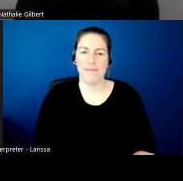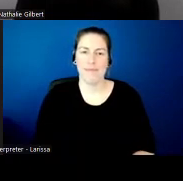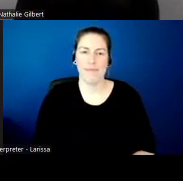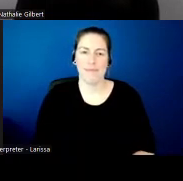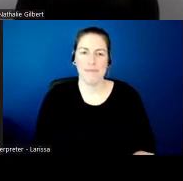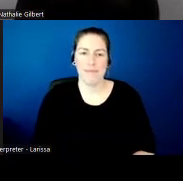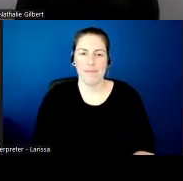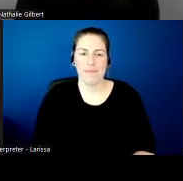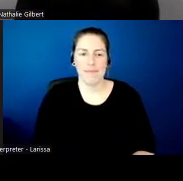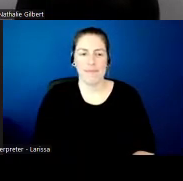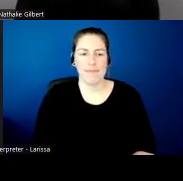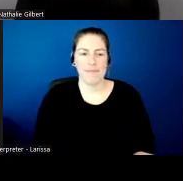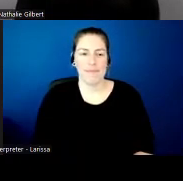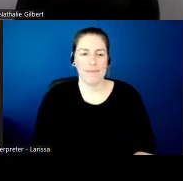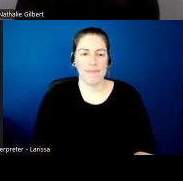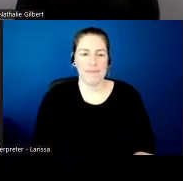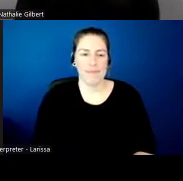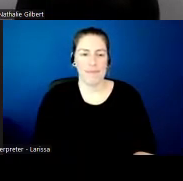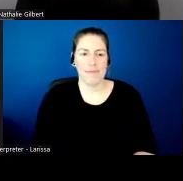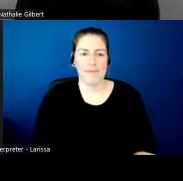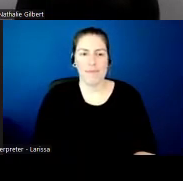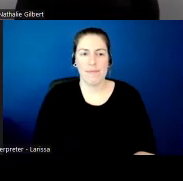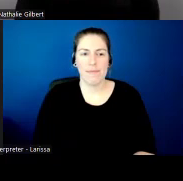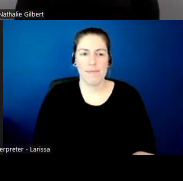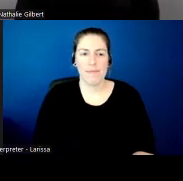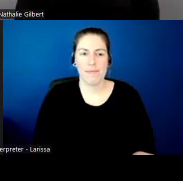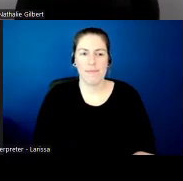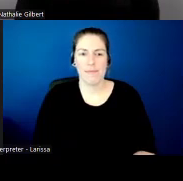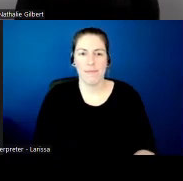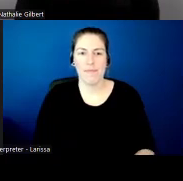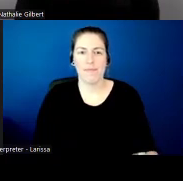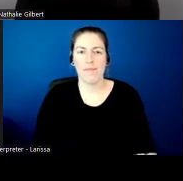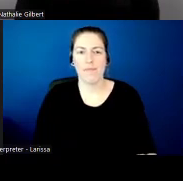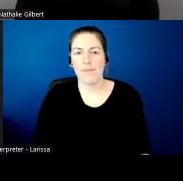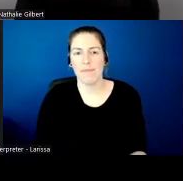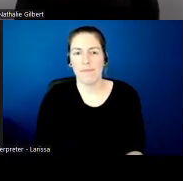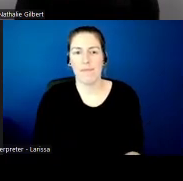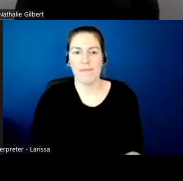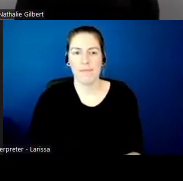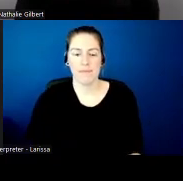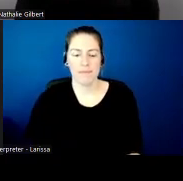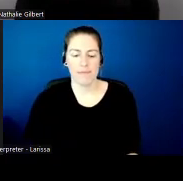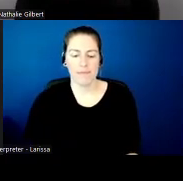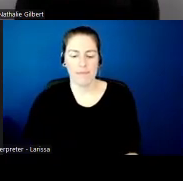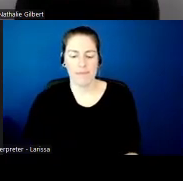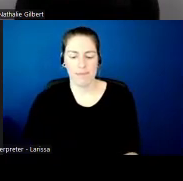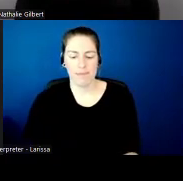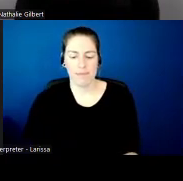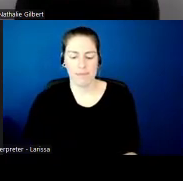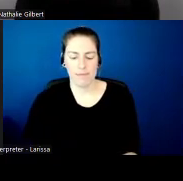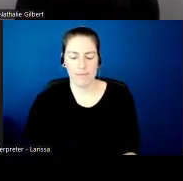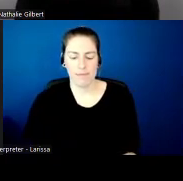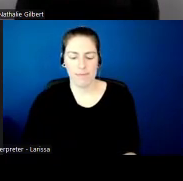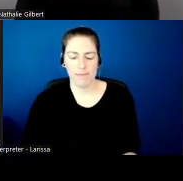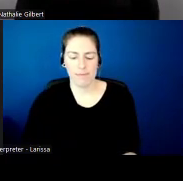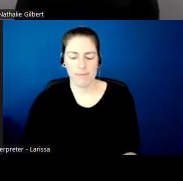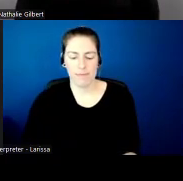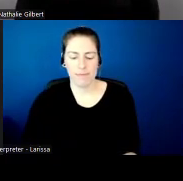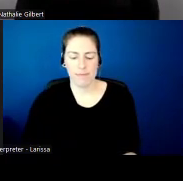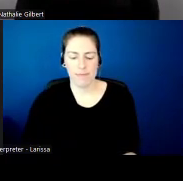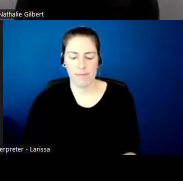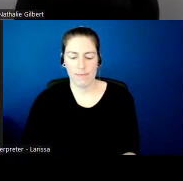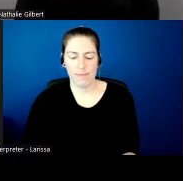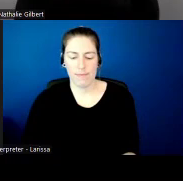Here come the bad guys. Here come. Oh, here come the